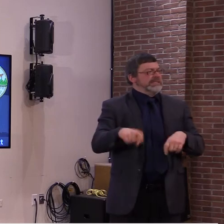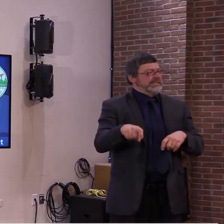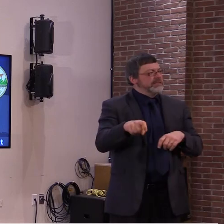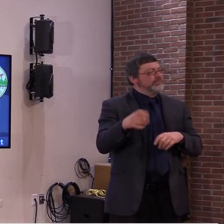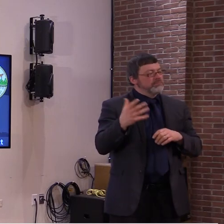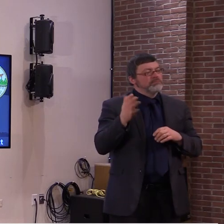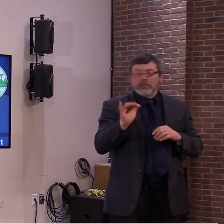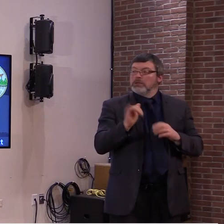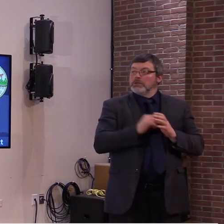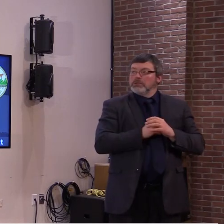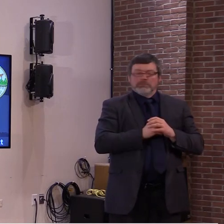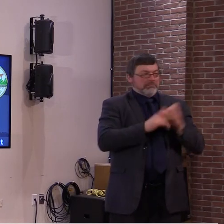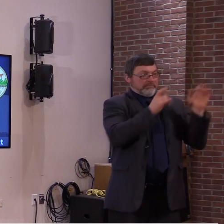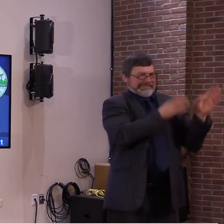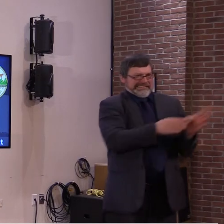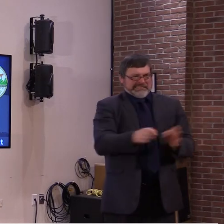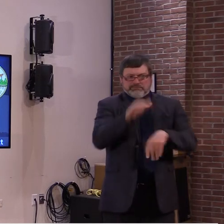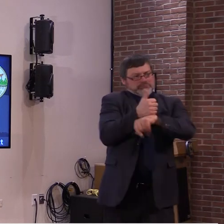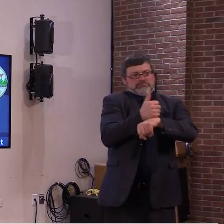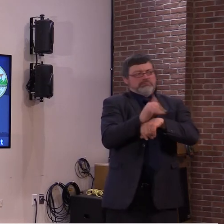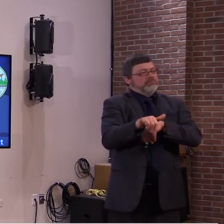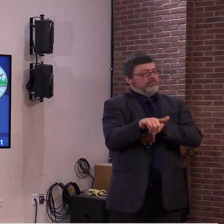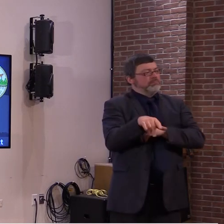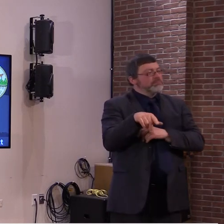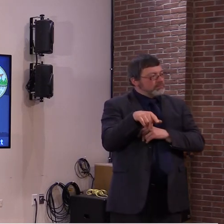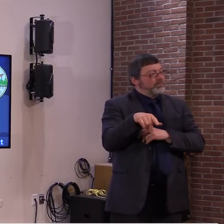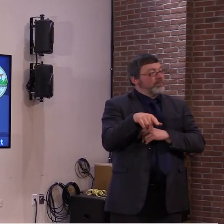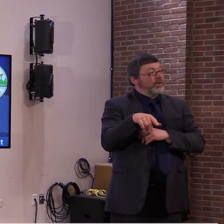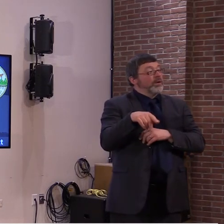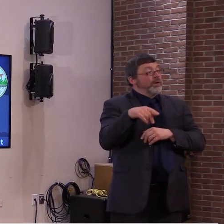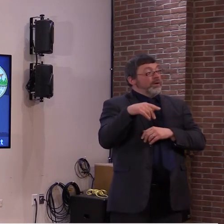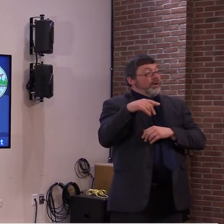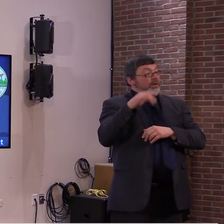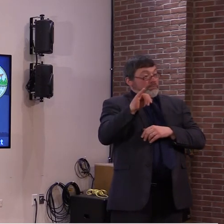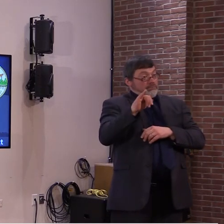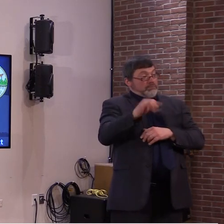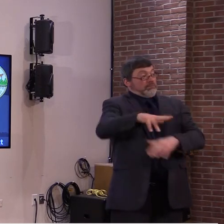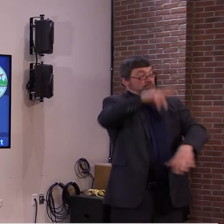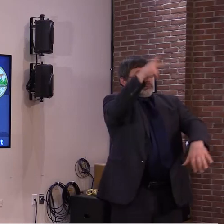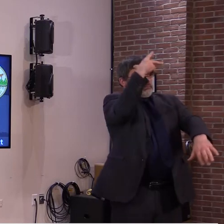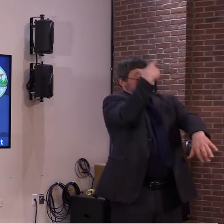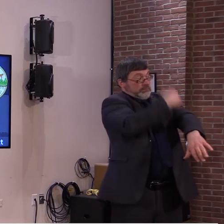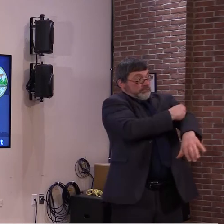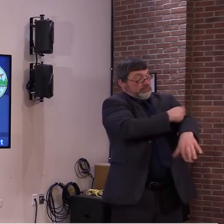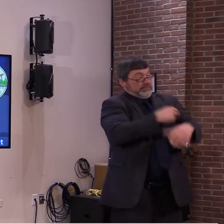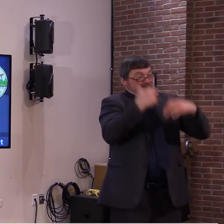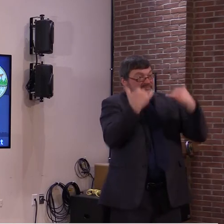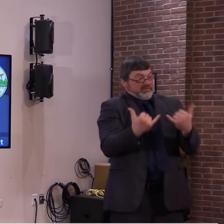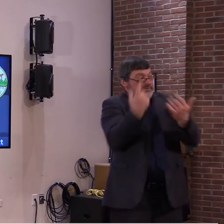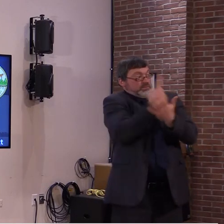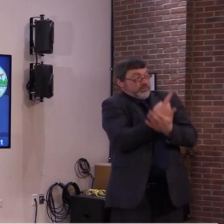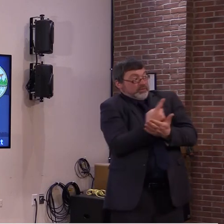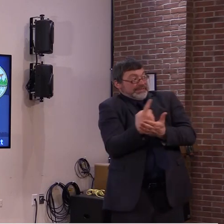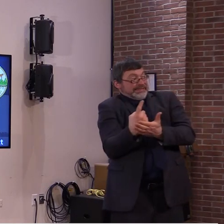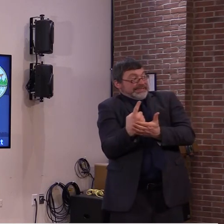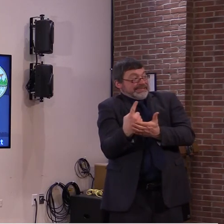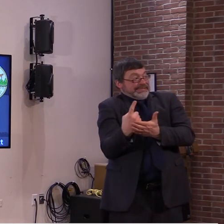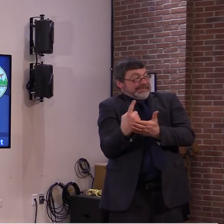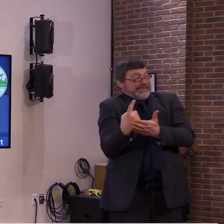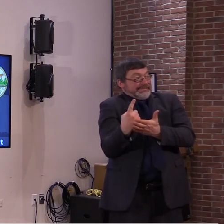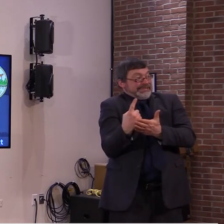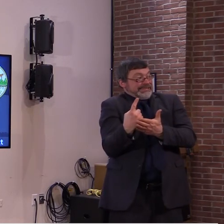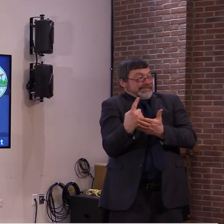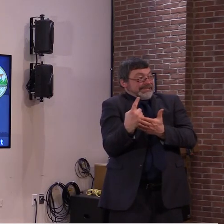number of doses that come in this week, we'd hate to put our number that we've already vaccinated on top of that if they all came in on Monday